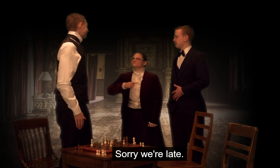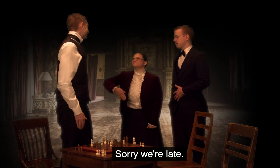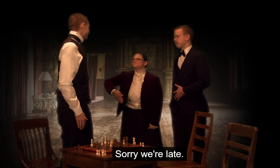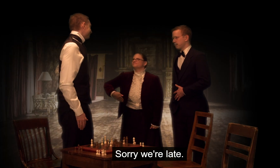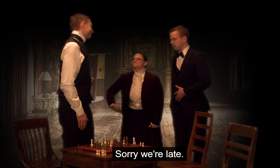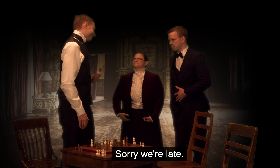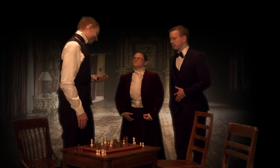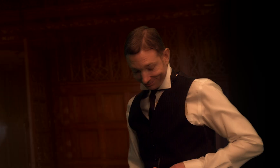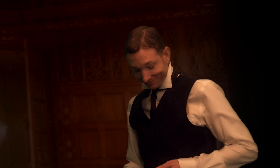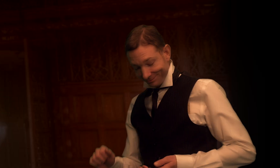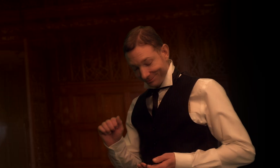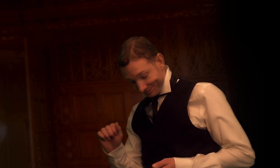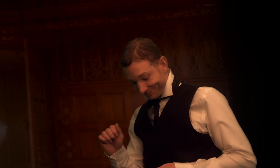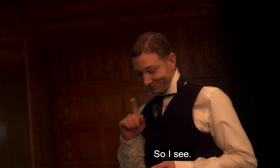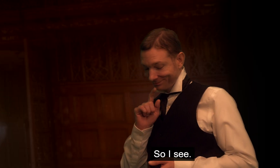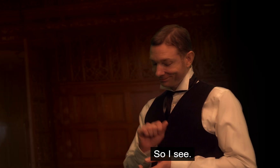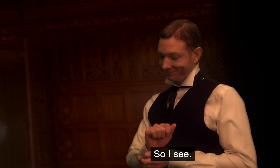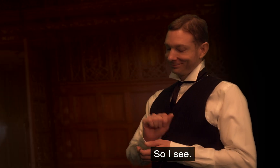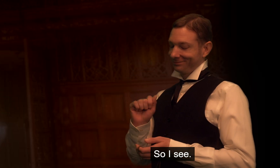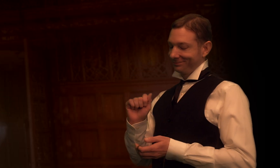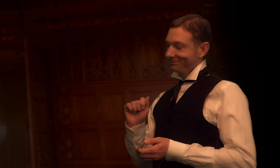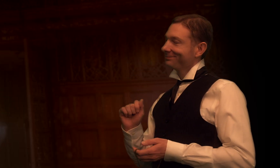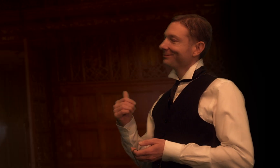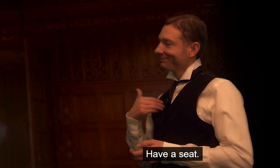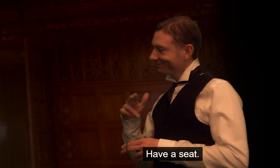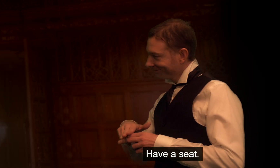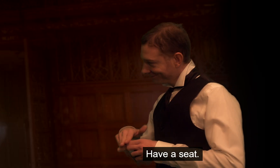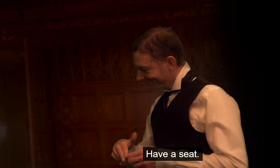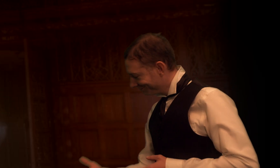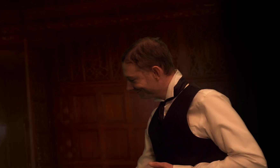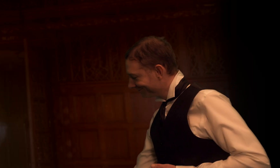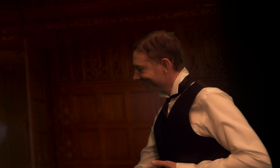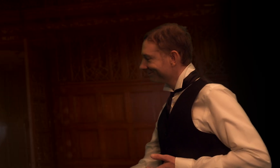Sorry we're late. So I see. Have a seat.